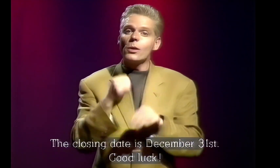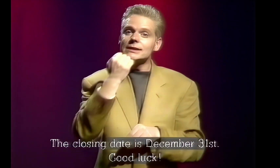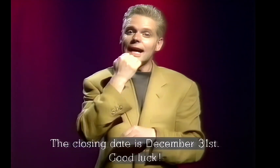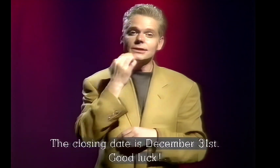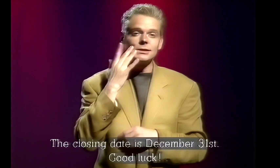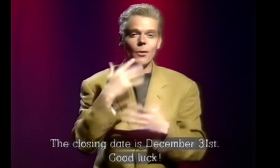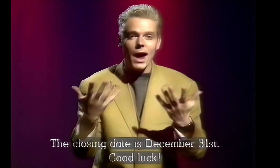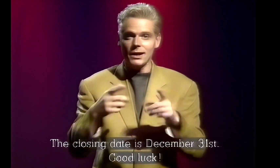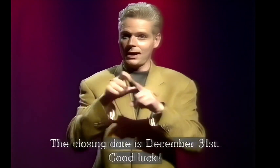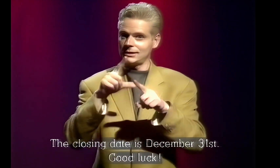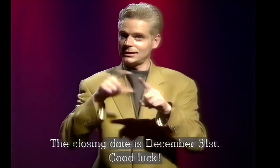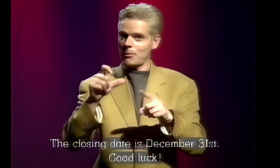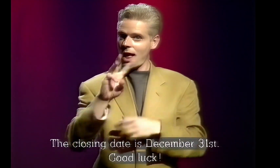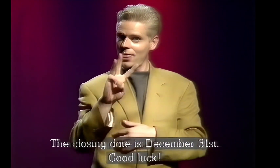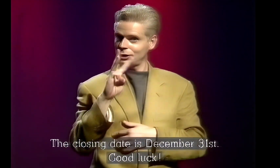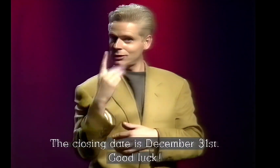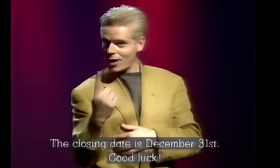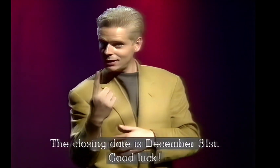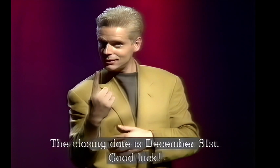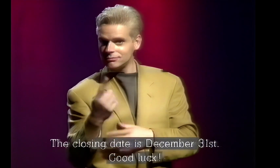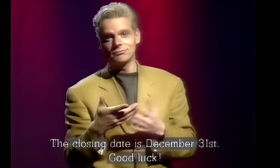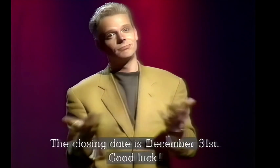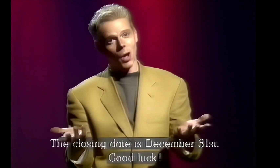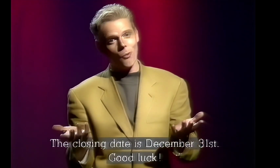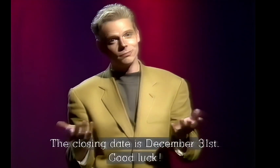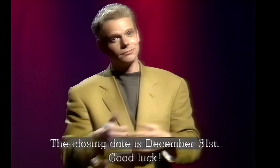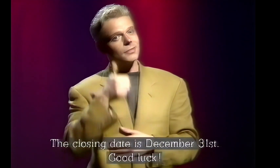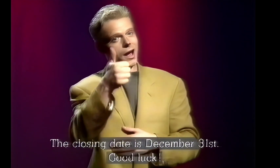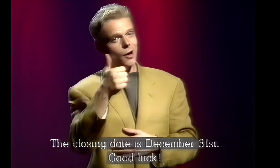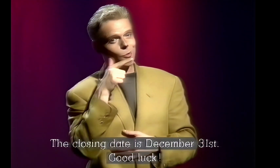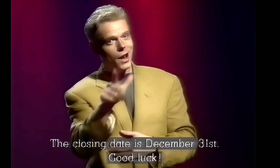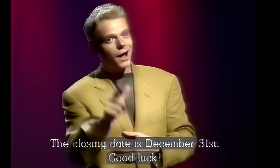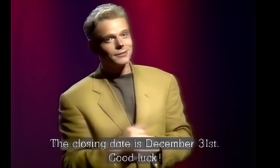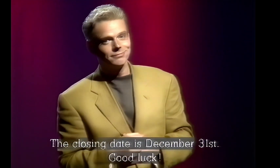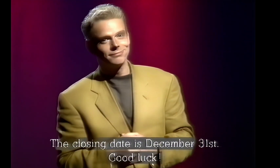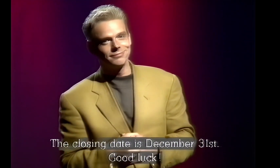The closing date is December the 31st. So, good luck.